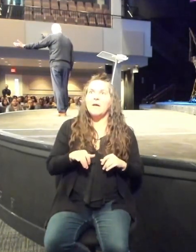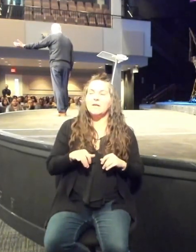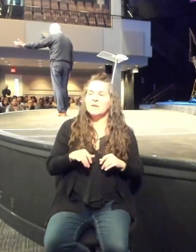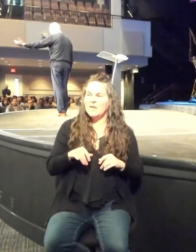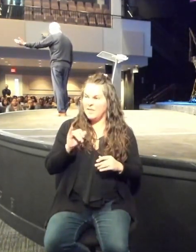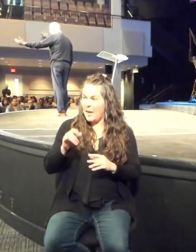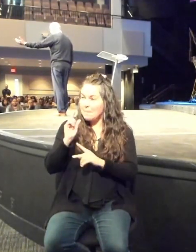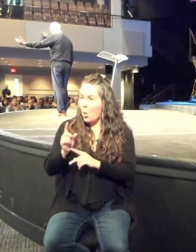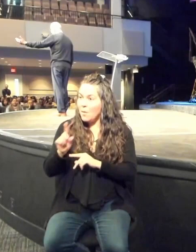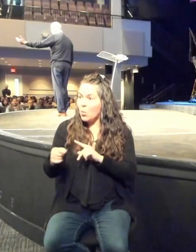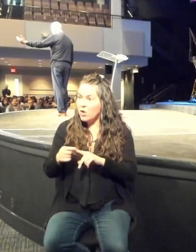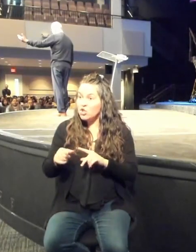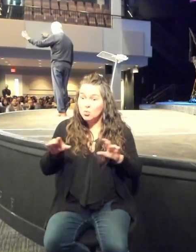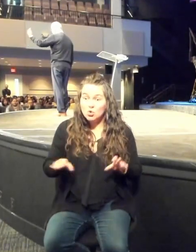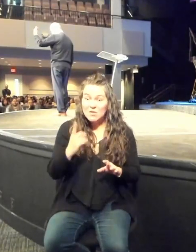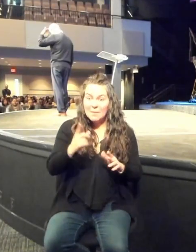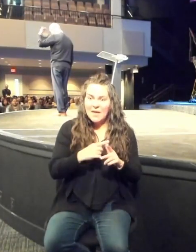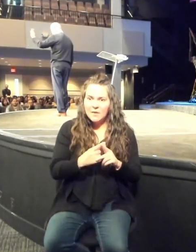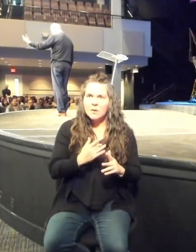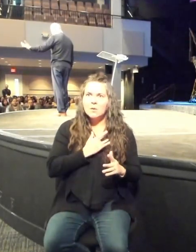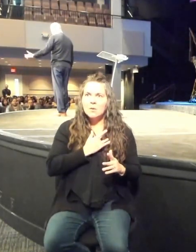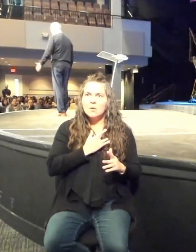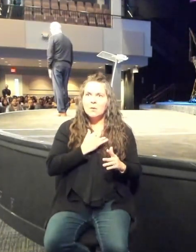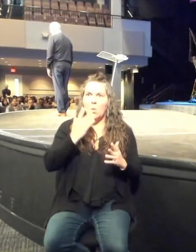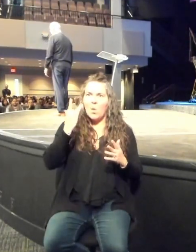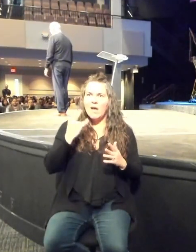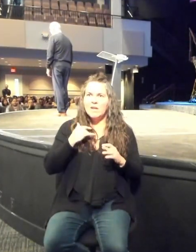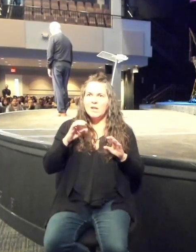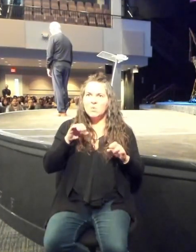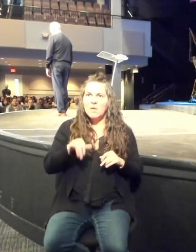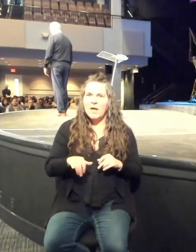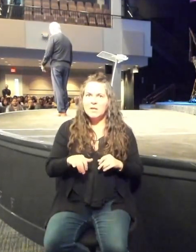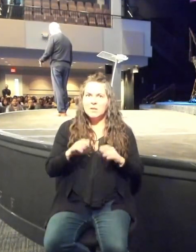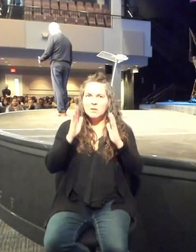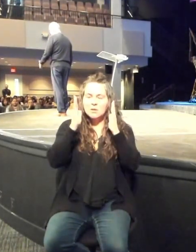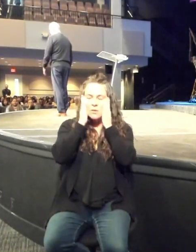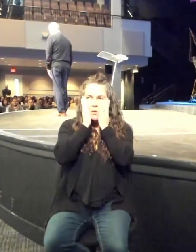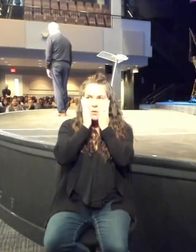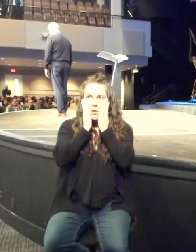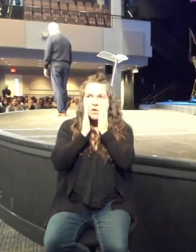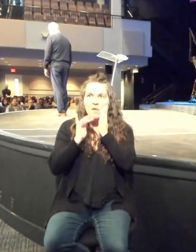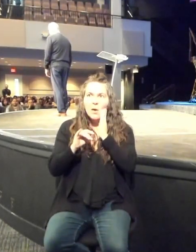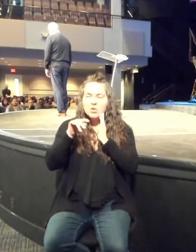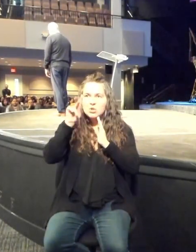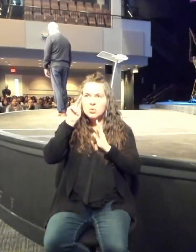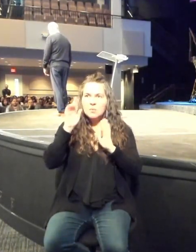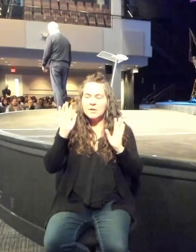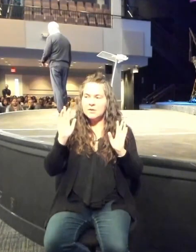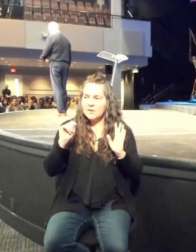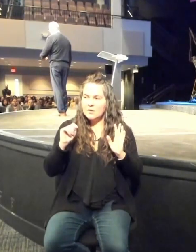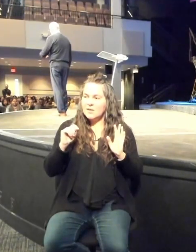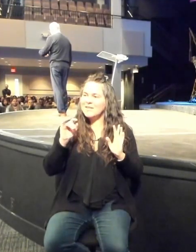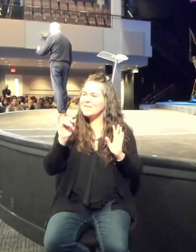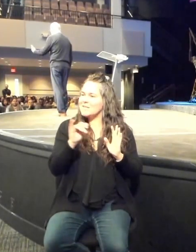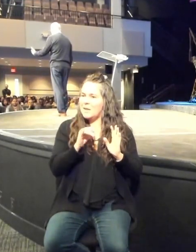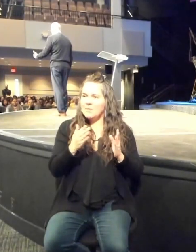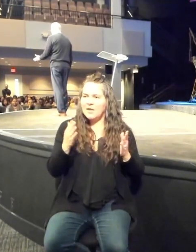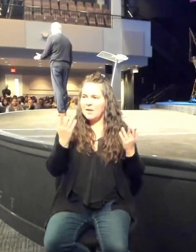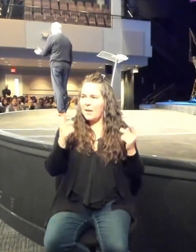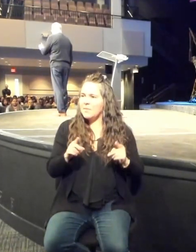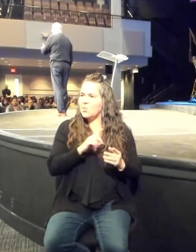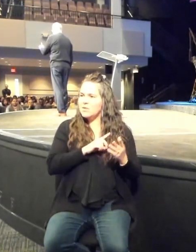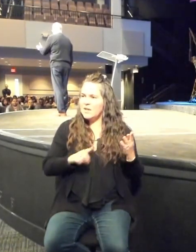in your life? Come on. Amen. Why did I do that? Okay. That was stupid. And just so you know